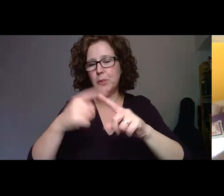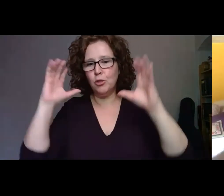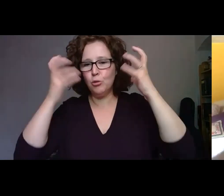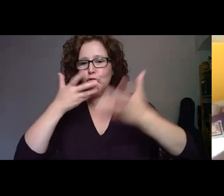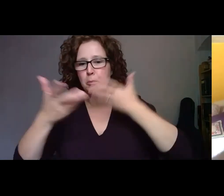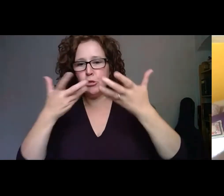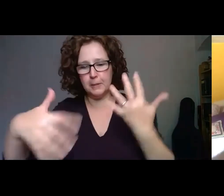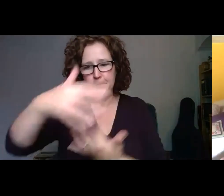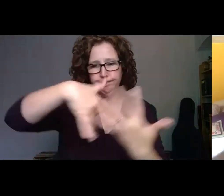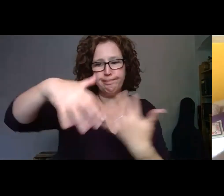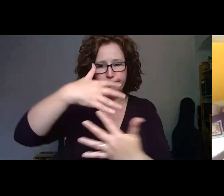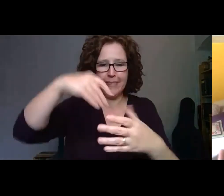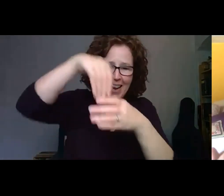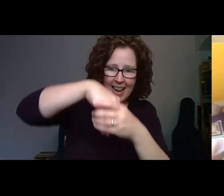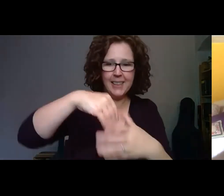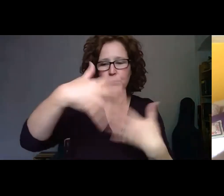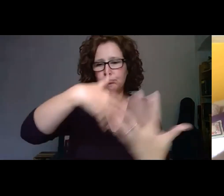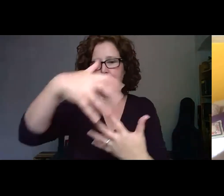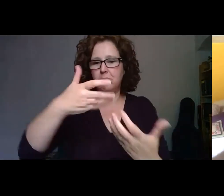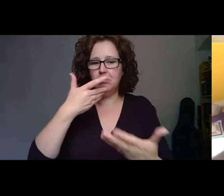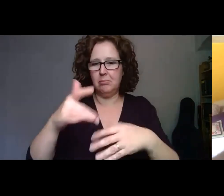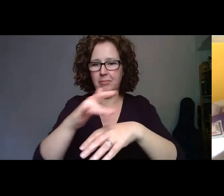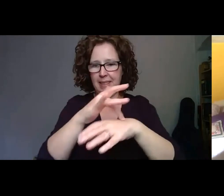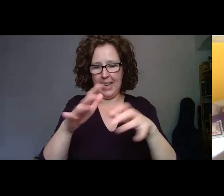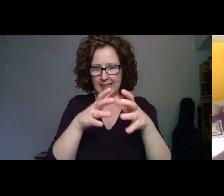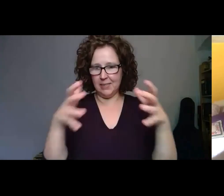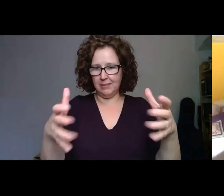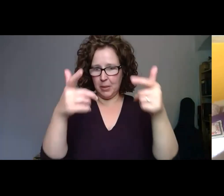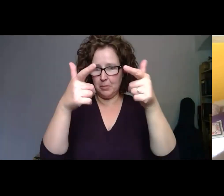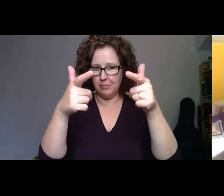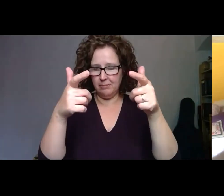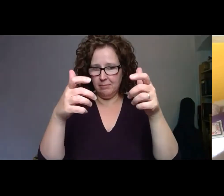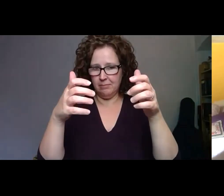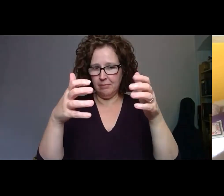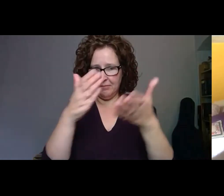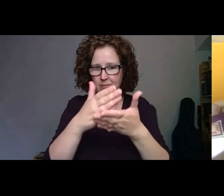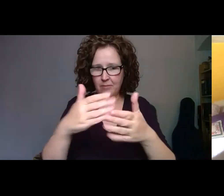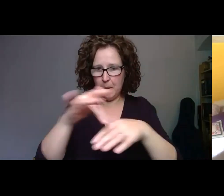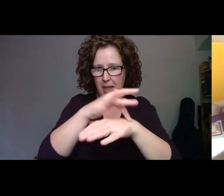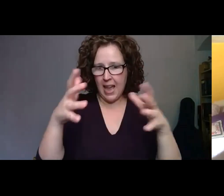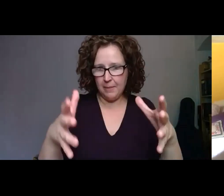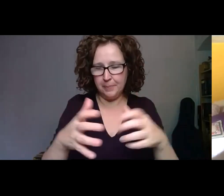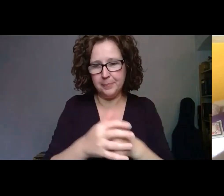description within the text, within the real text of the play.